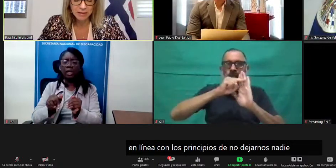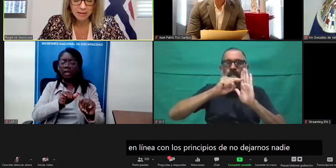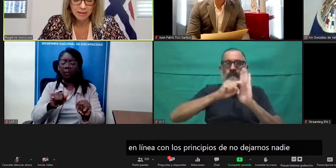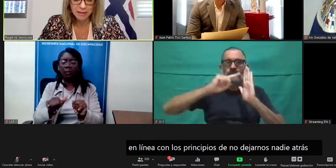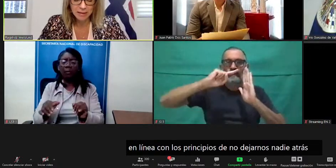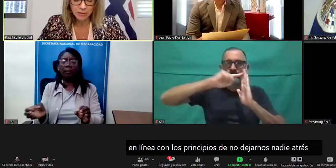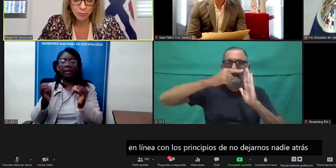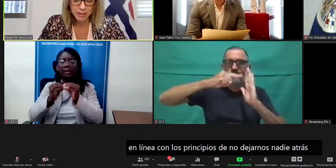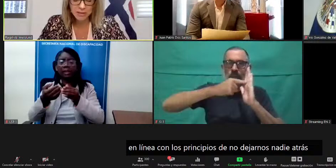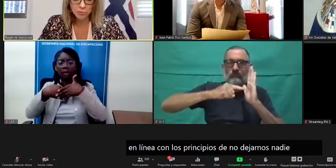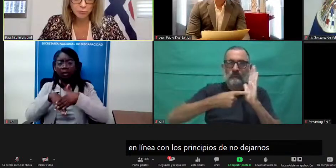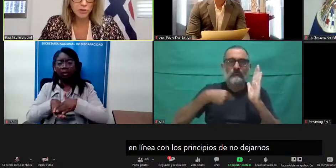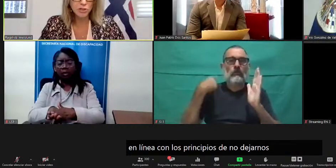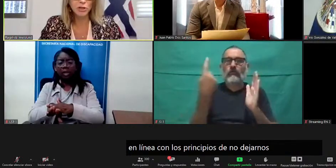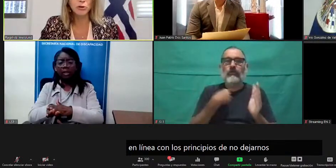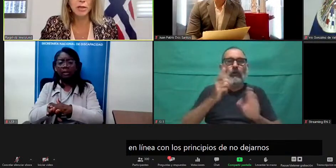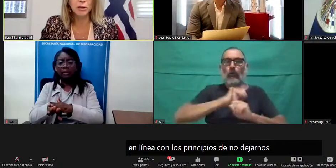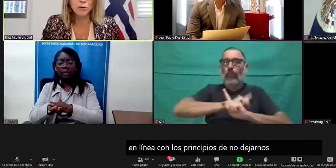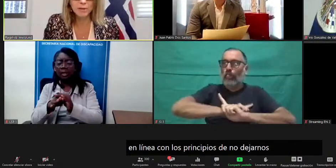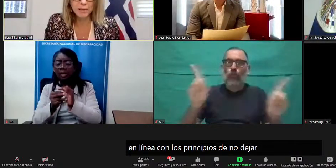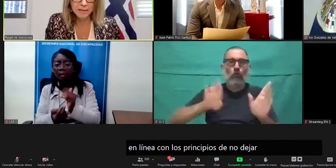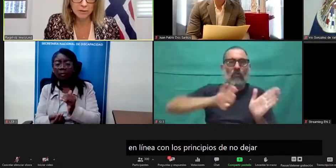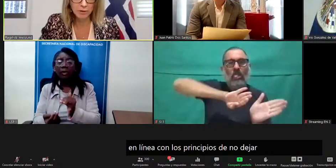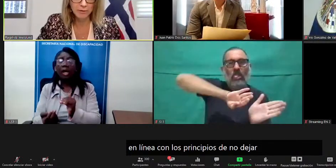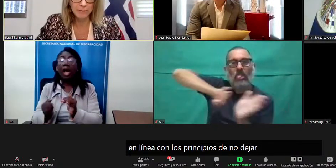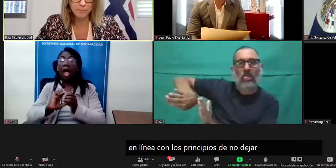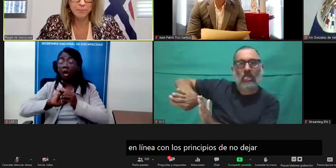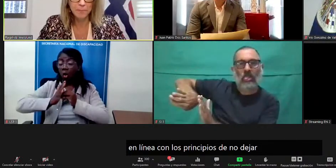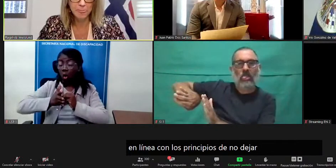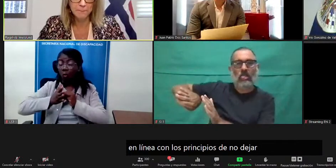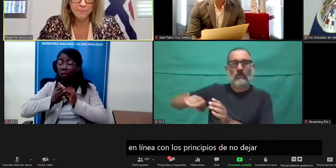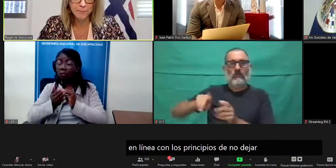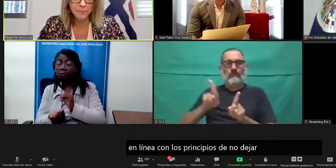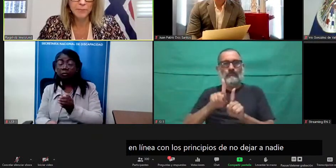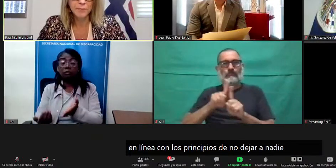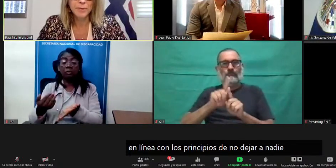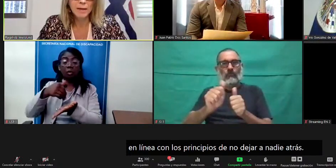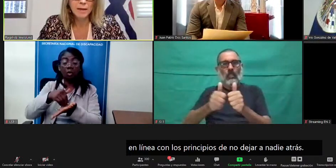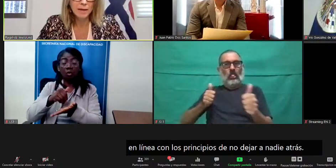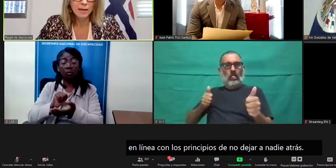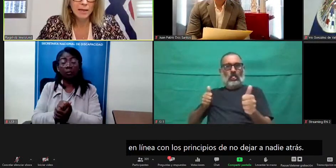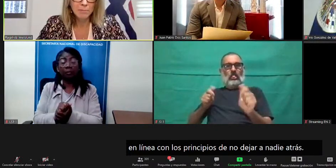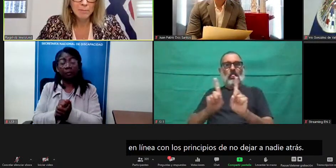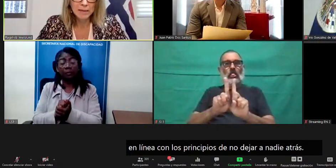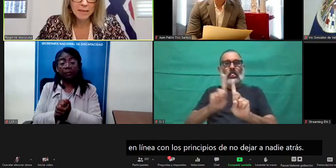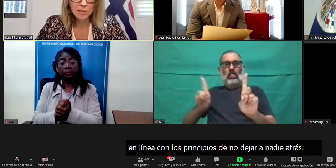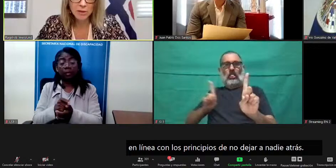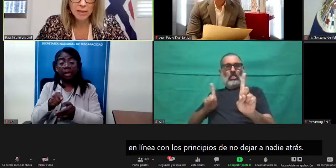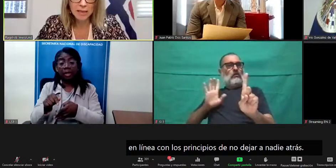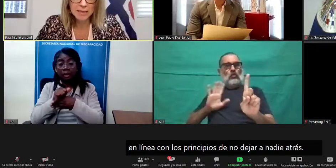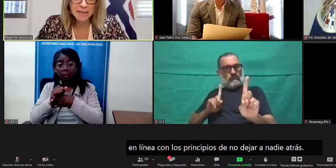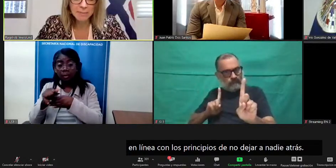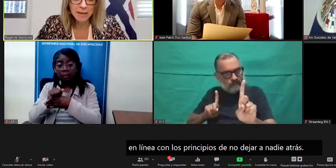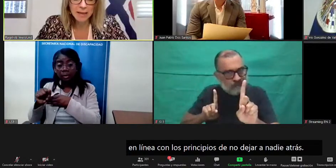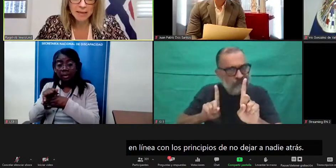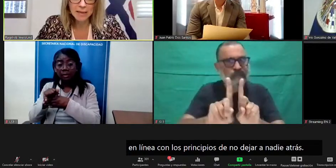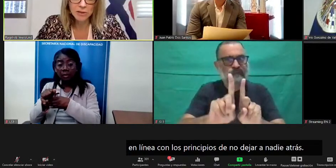building in the more inclusive ways in the further recovery from covet 19.